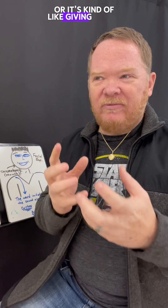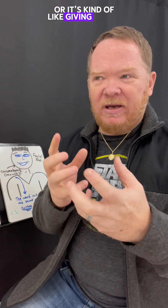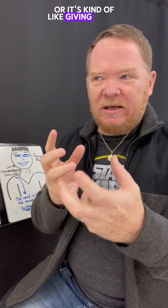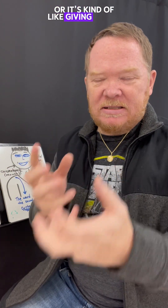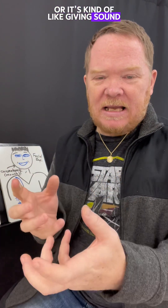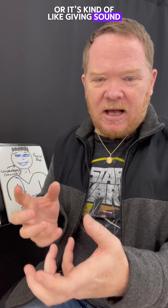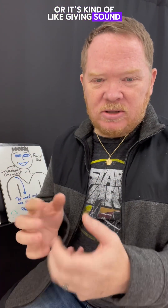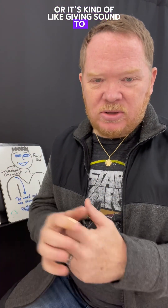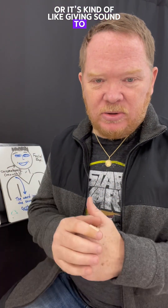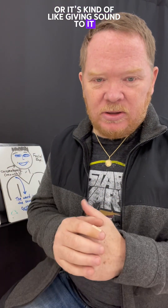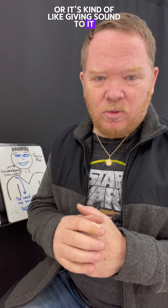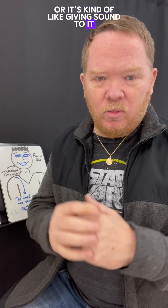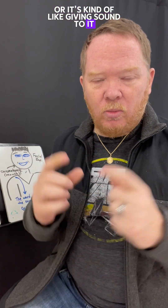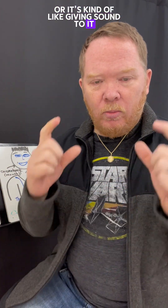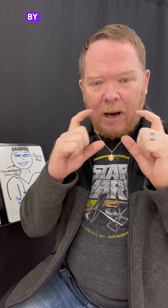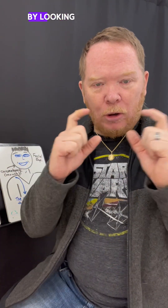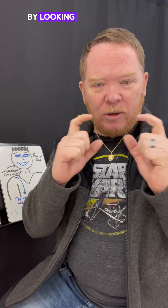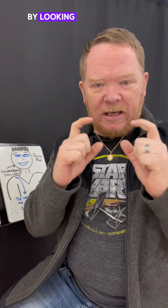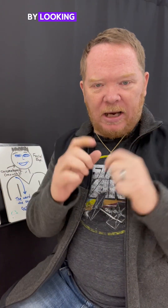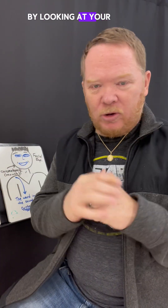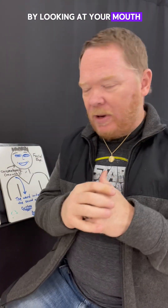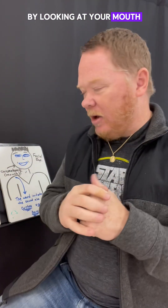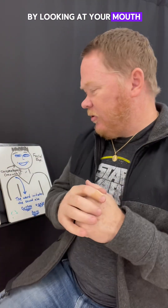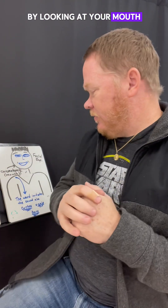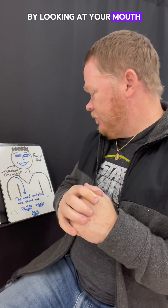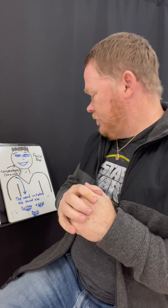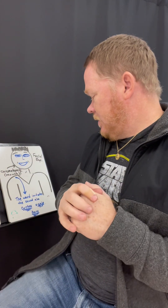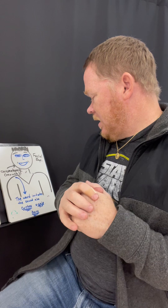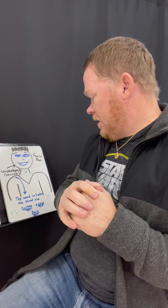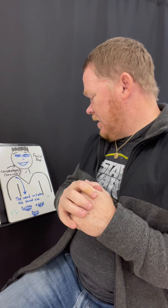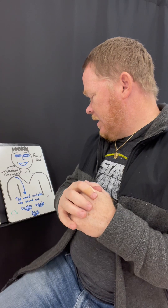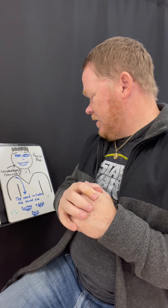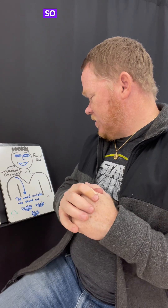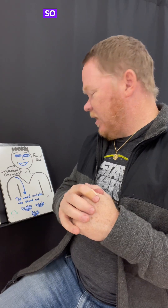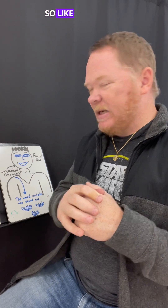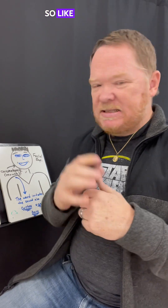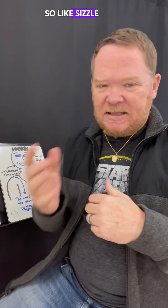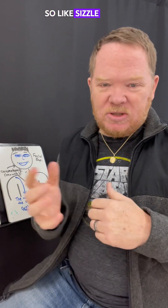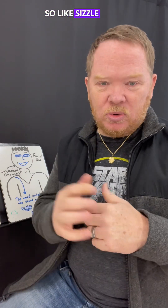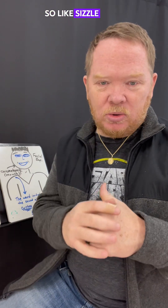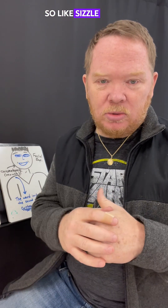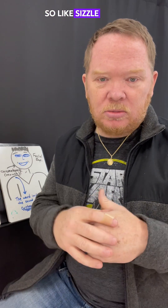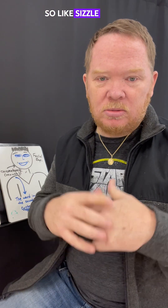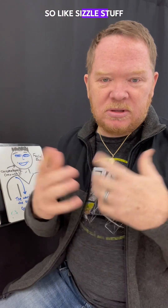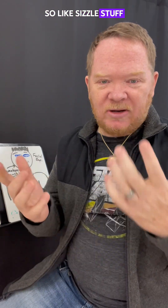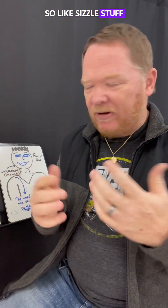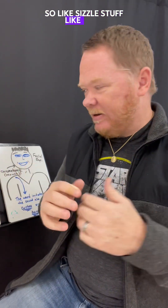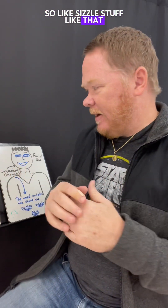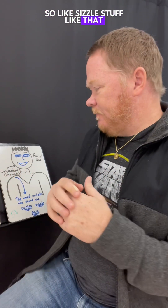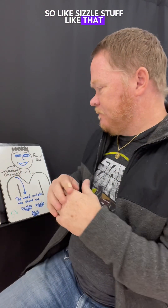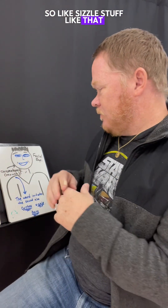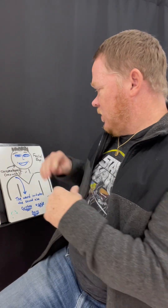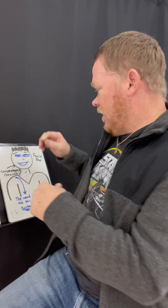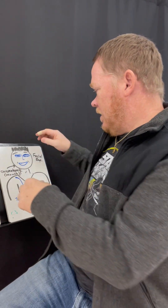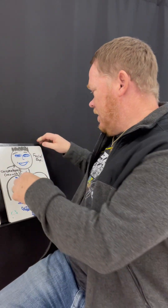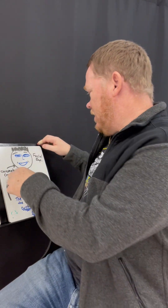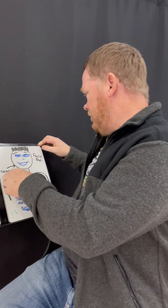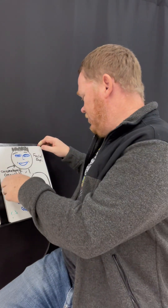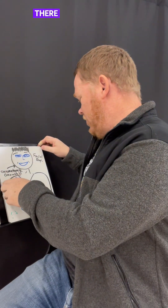giving sound to it by looking at your mouth. So like sizzle, stuff like that. There